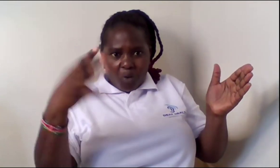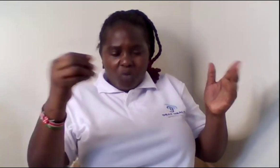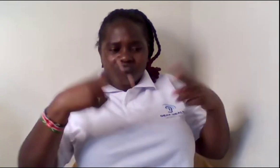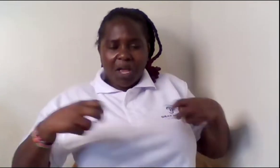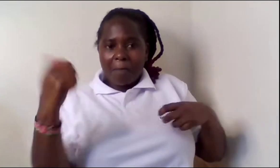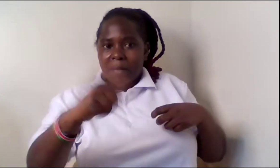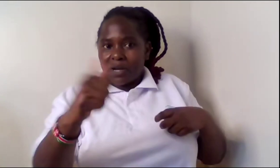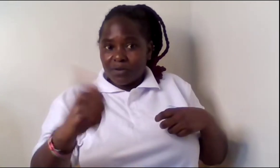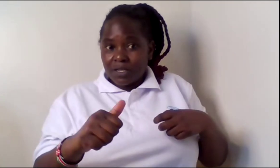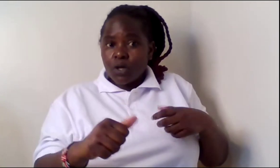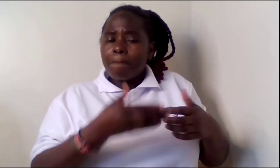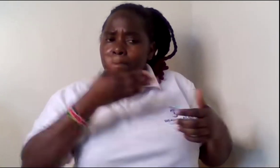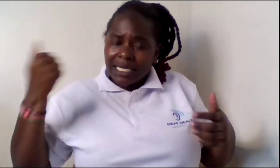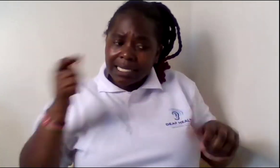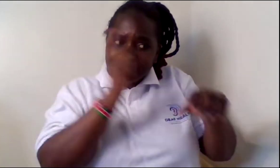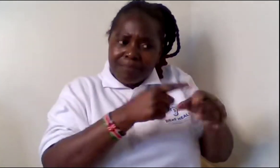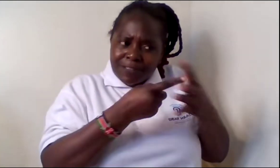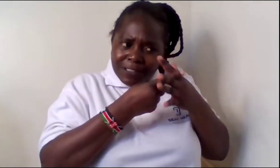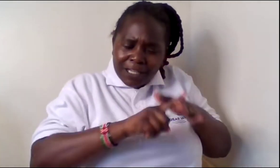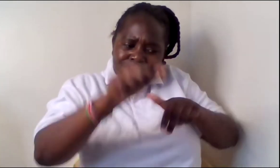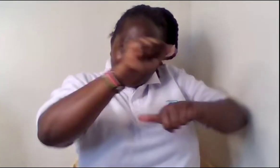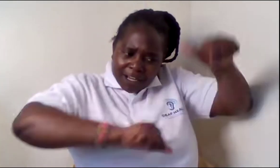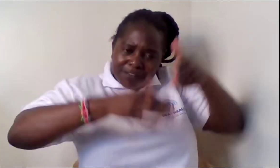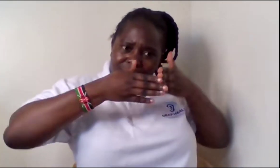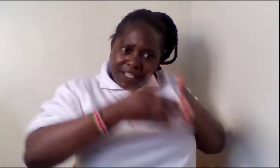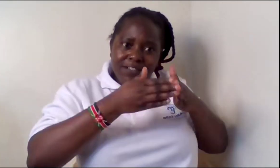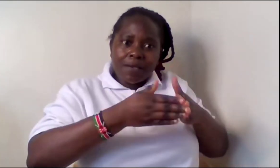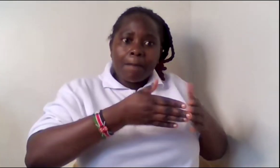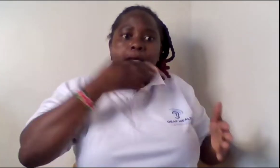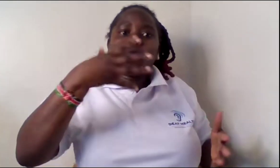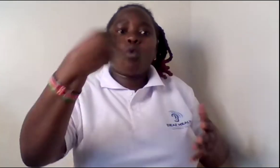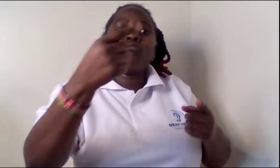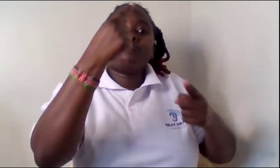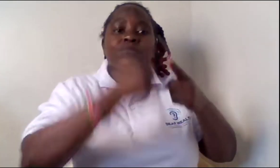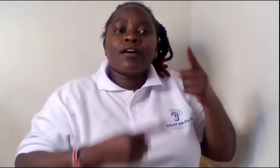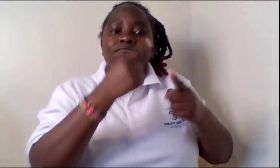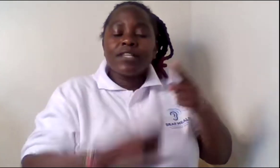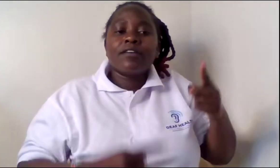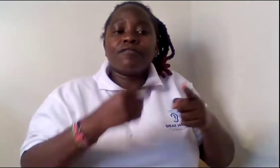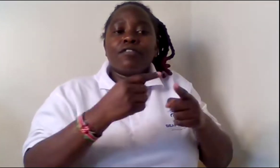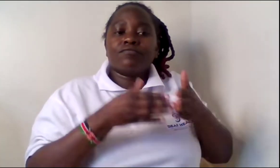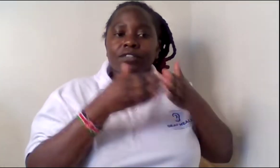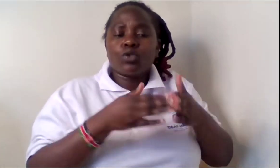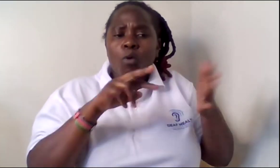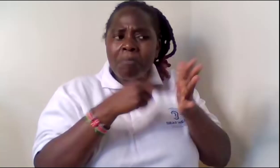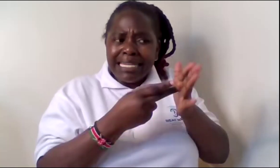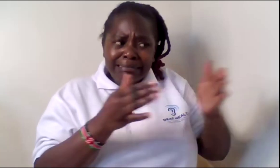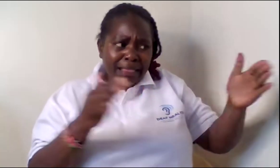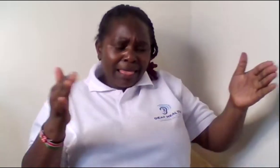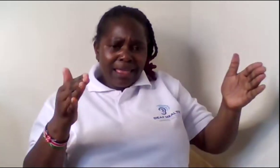started their sexual debut. That was at 16. It means they are 4 years late. If they got any infection